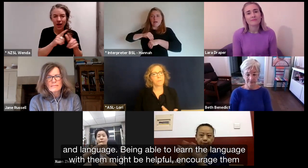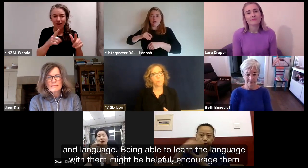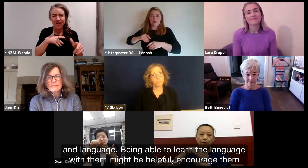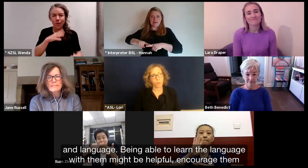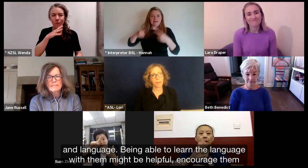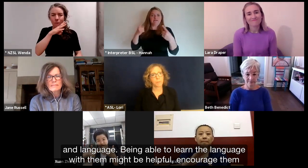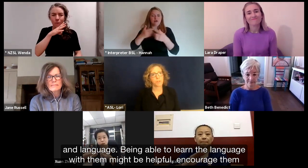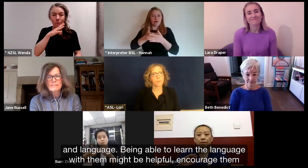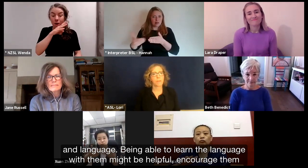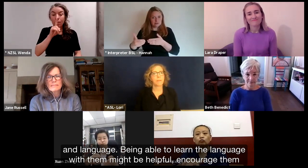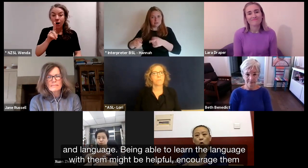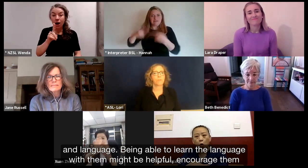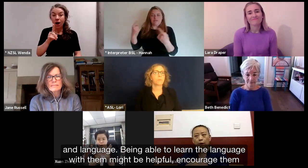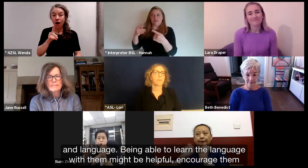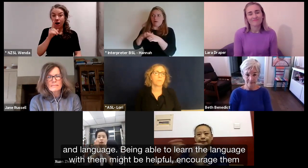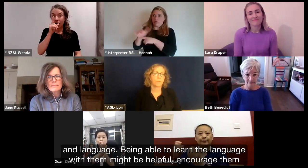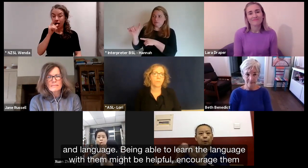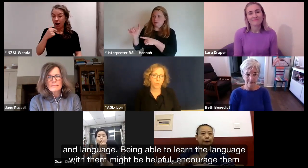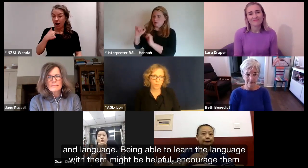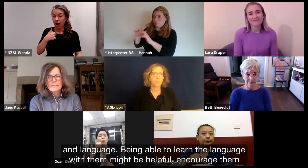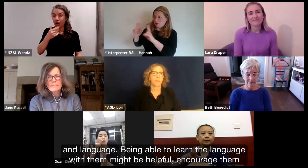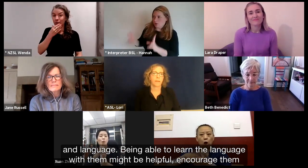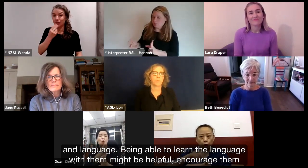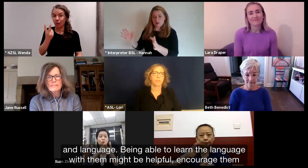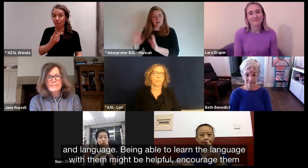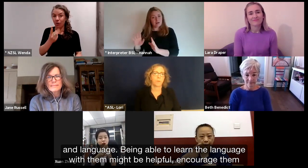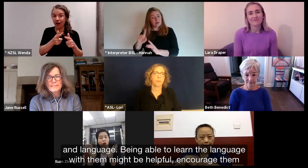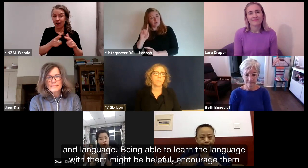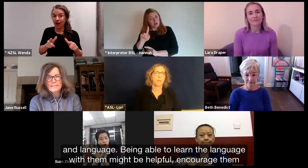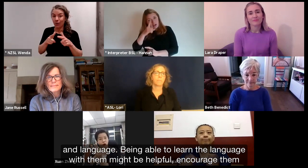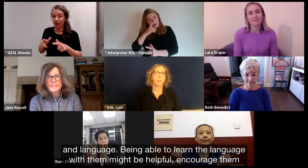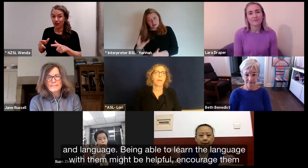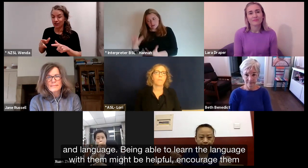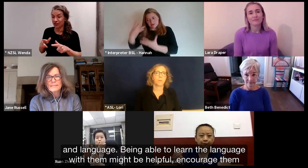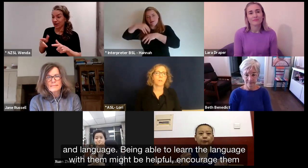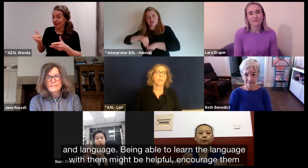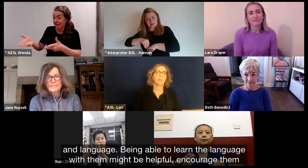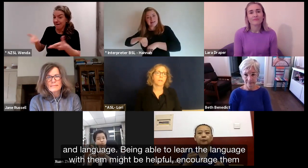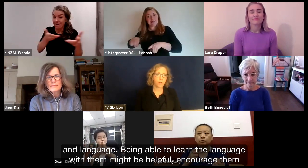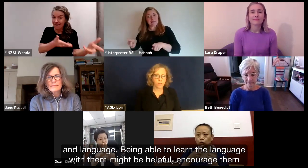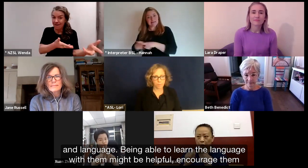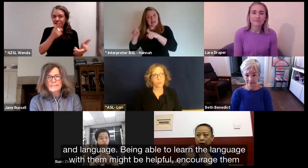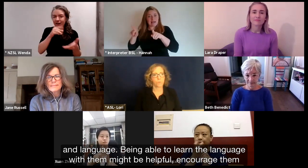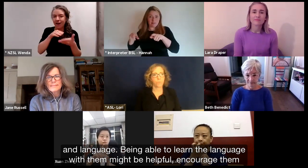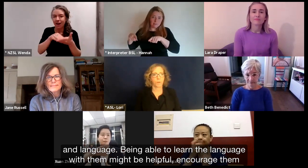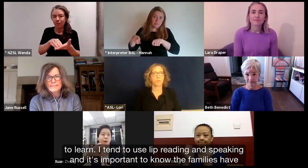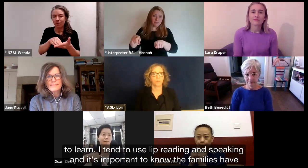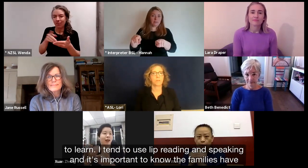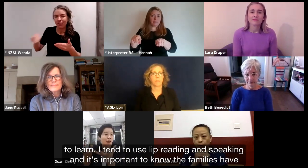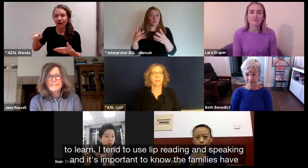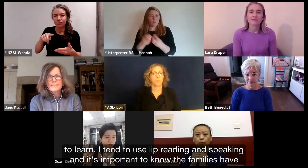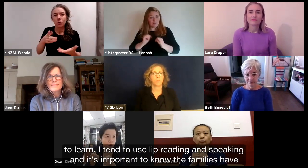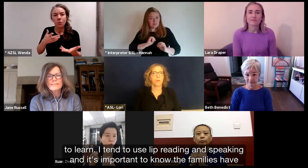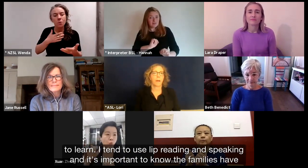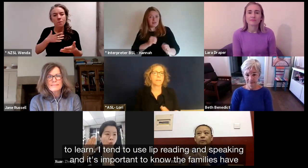able to maybe use both languages with them and introduce them to the language in the community might be helpful to encourage them to want to